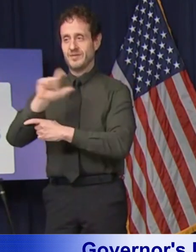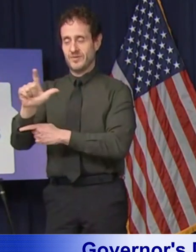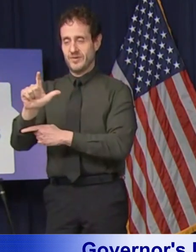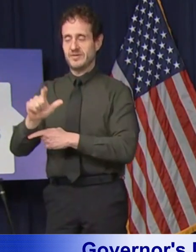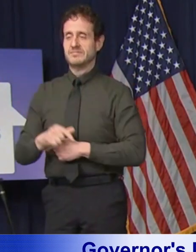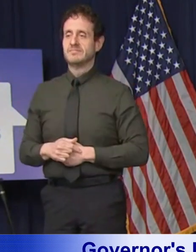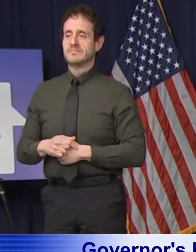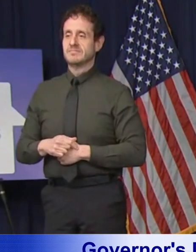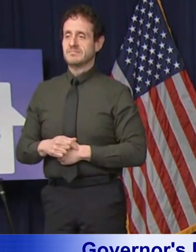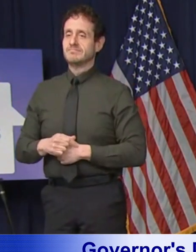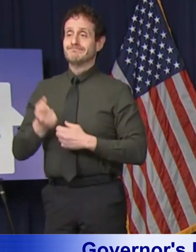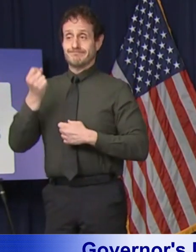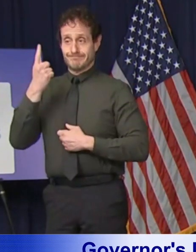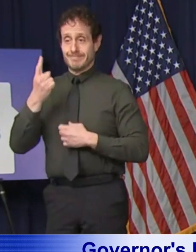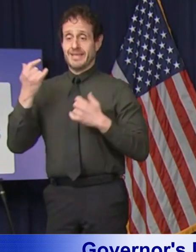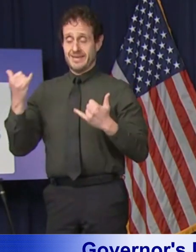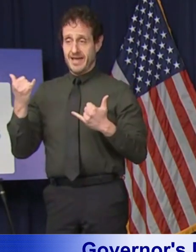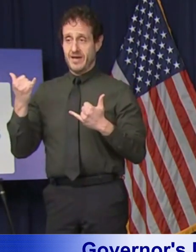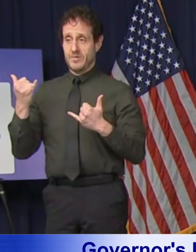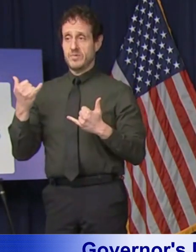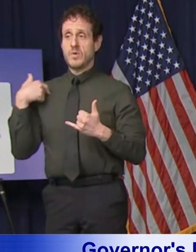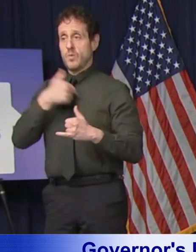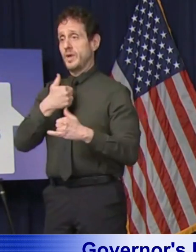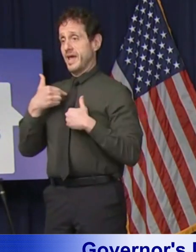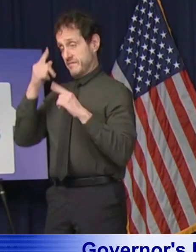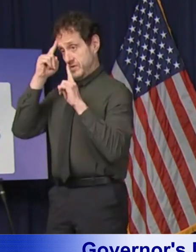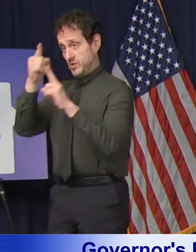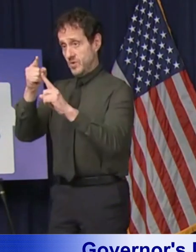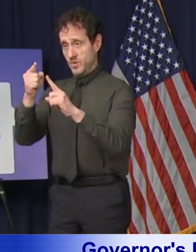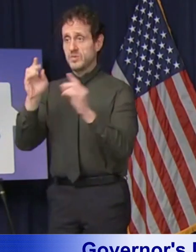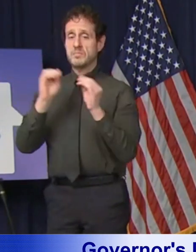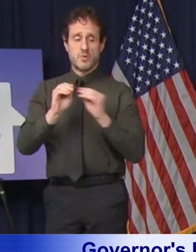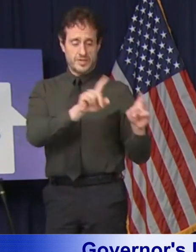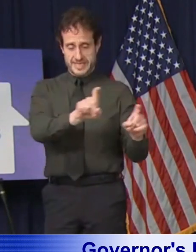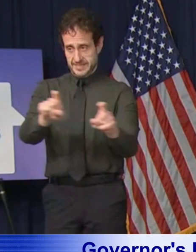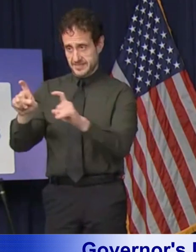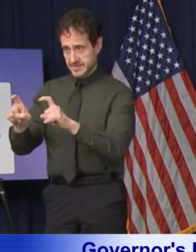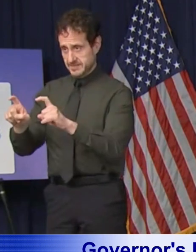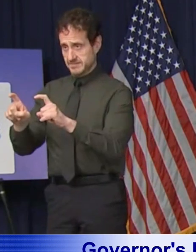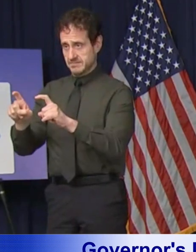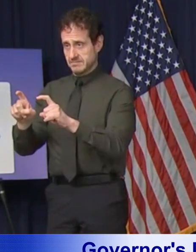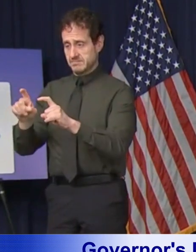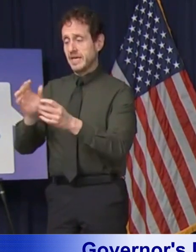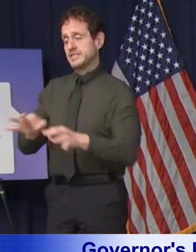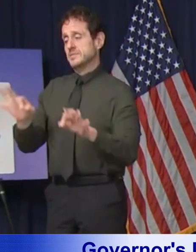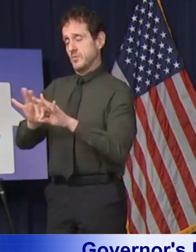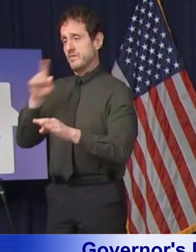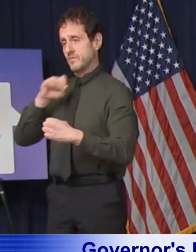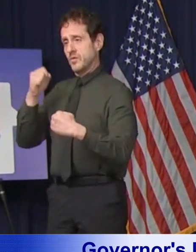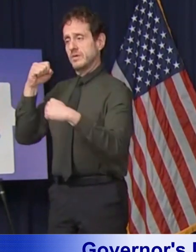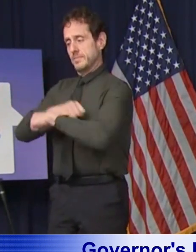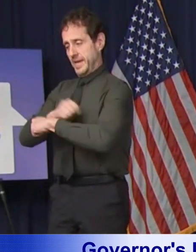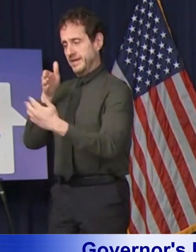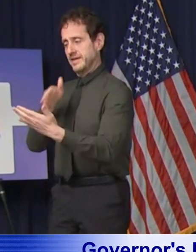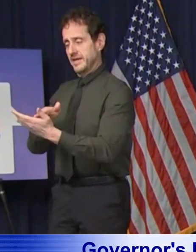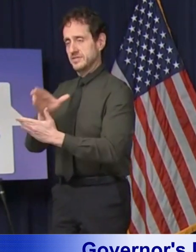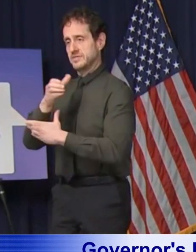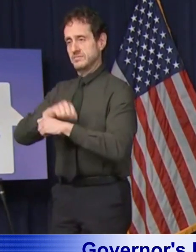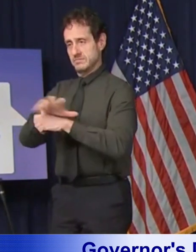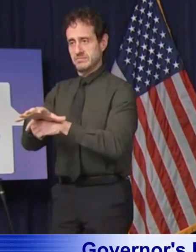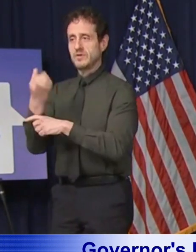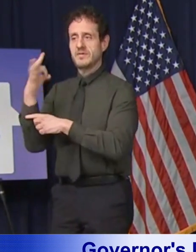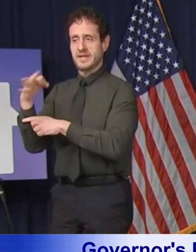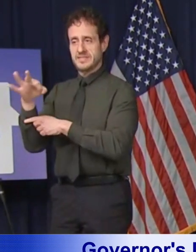more widespread testing is a key goal for combating COVID-19. It's a vital feature of